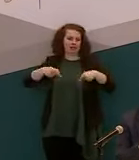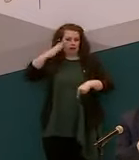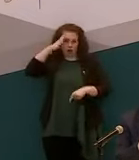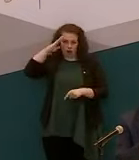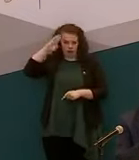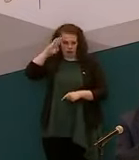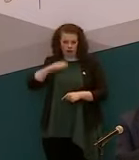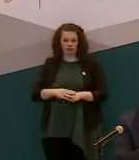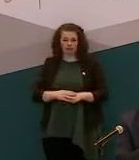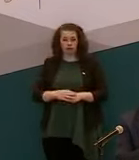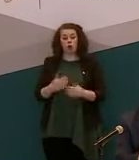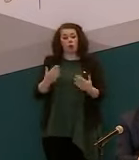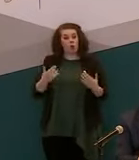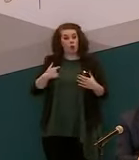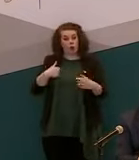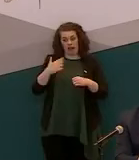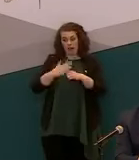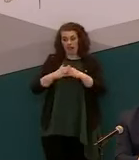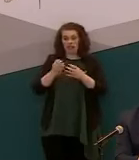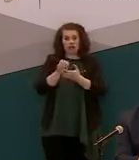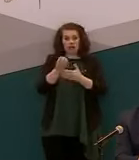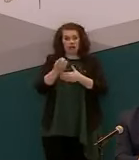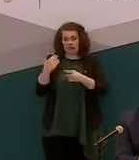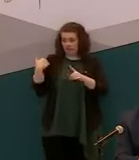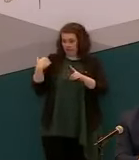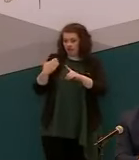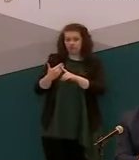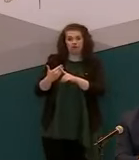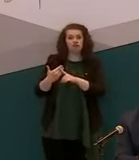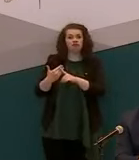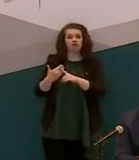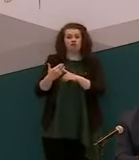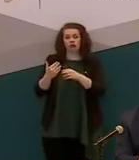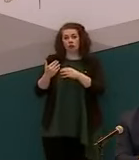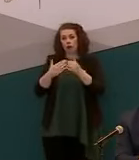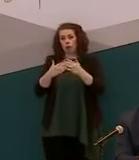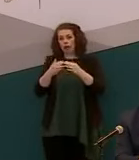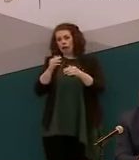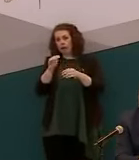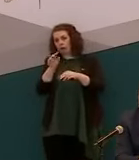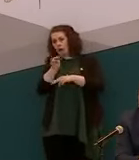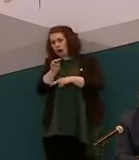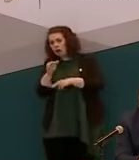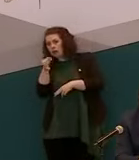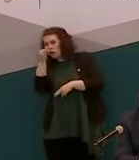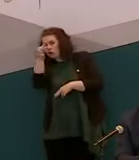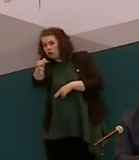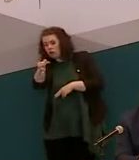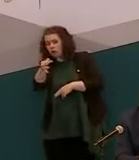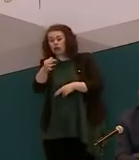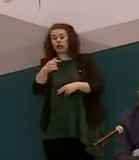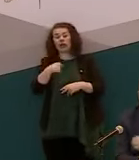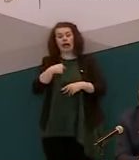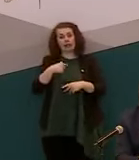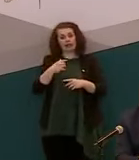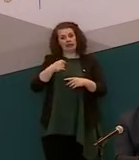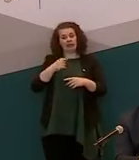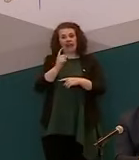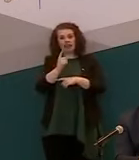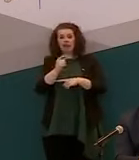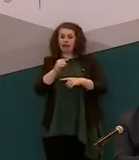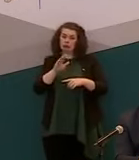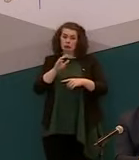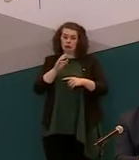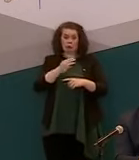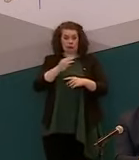picture of where we are, I think, and the care that we need to take when we approach decisions in the run-up to the 5th of